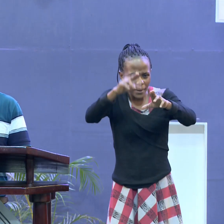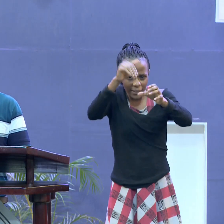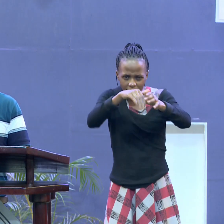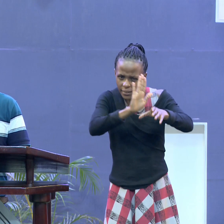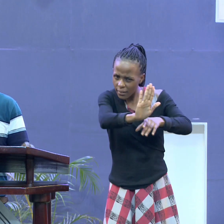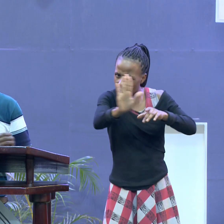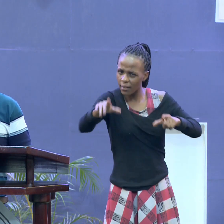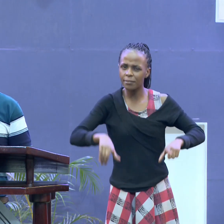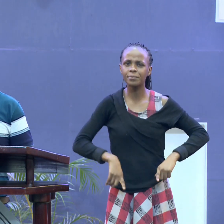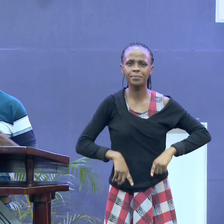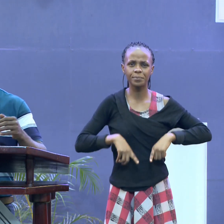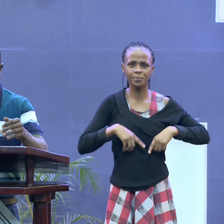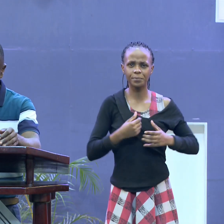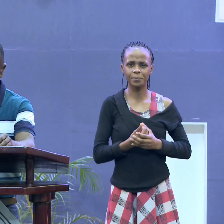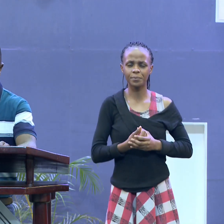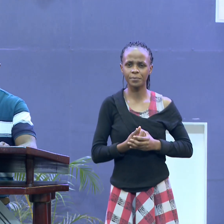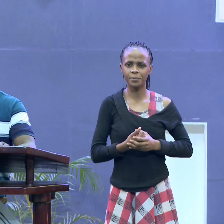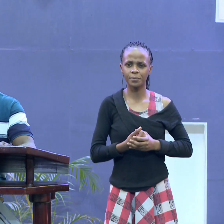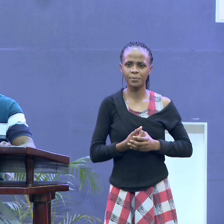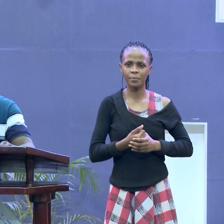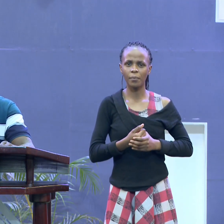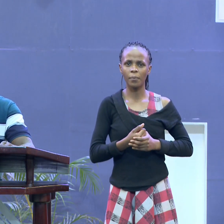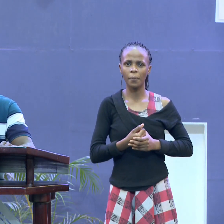lives, then